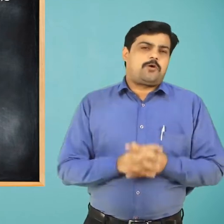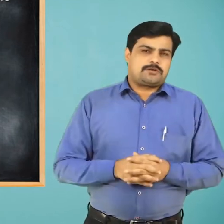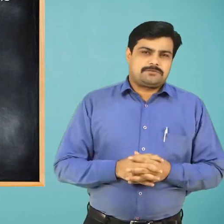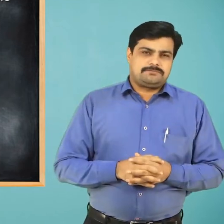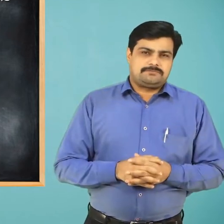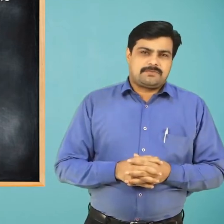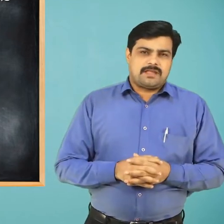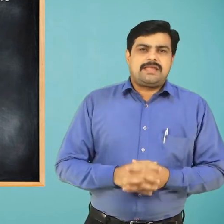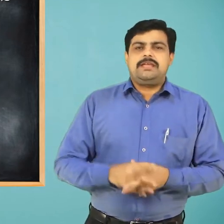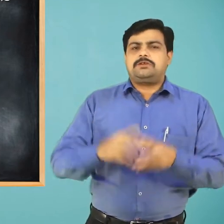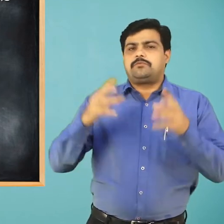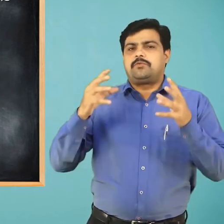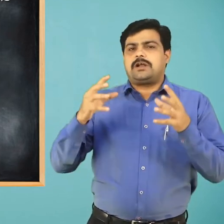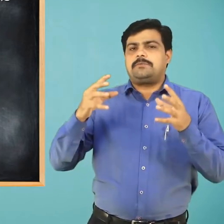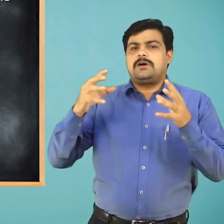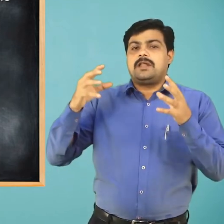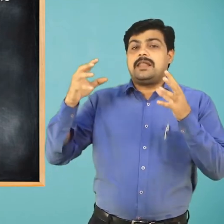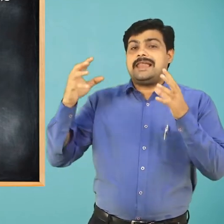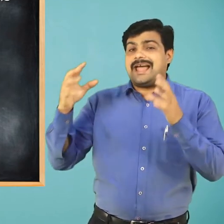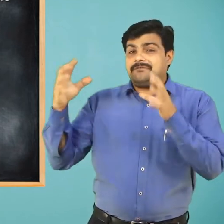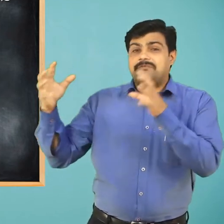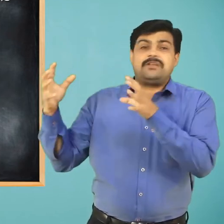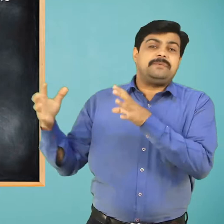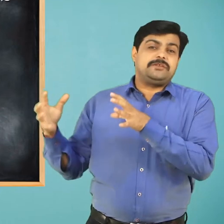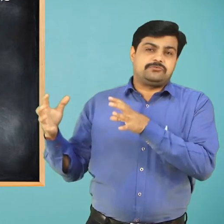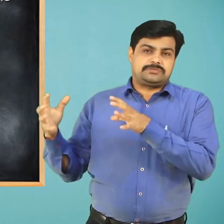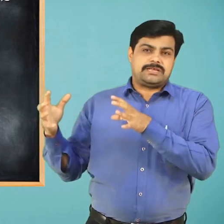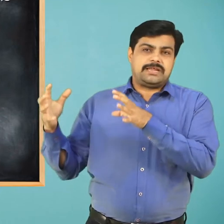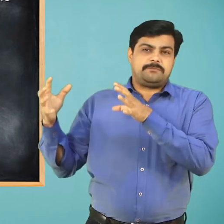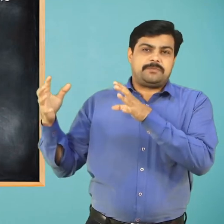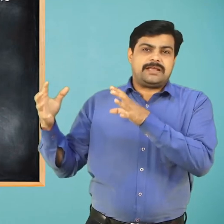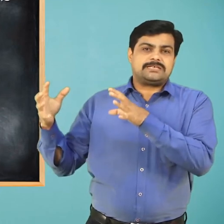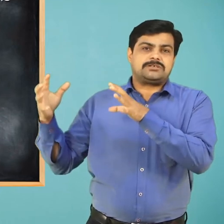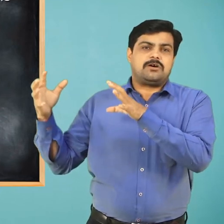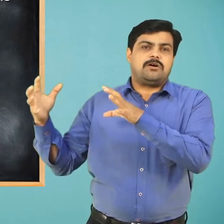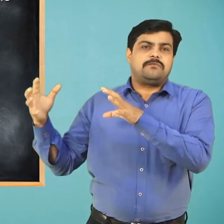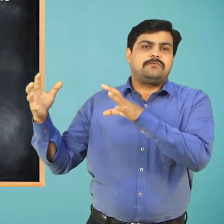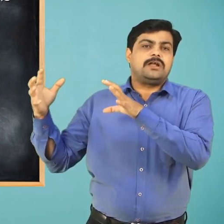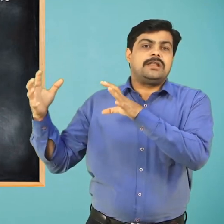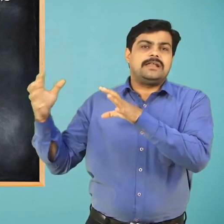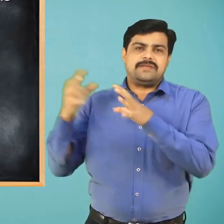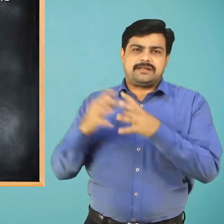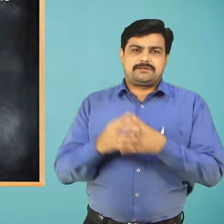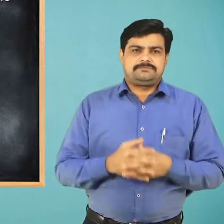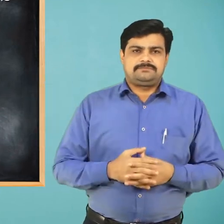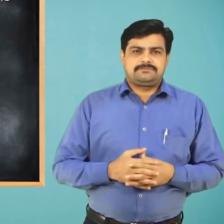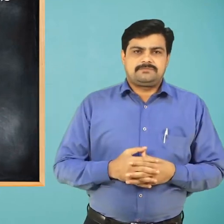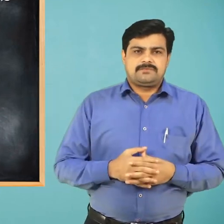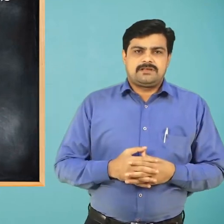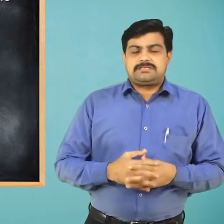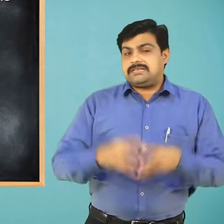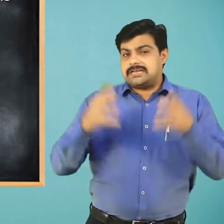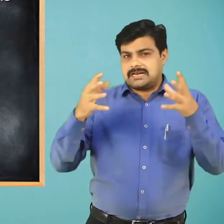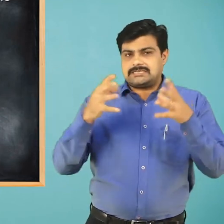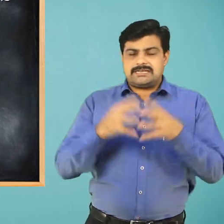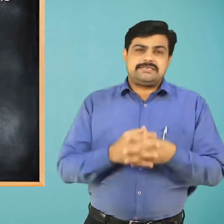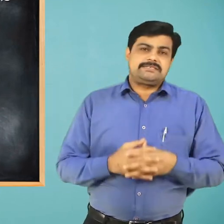wrong. Here the verb left will be used in place of living. See the correct sentence